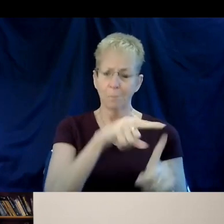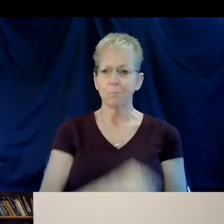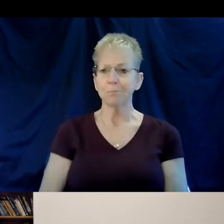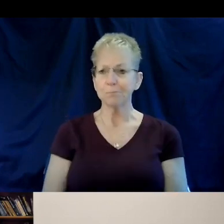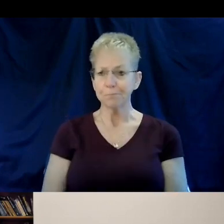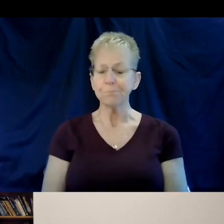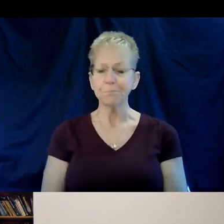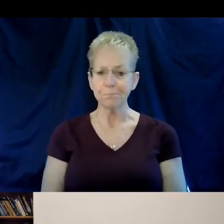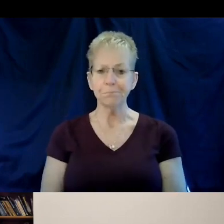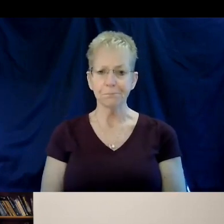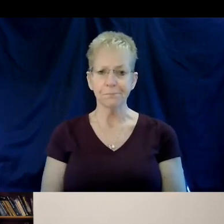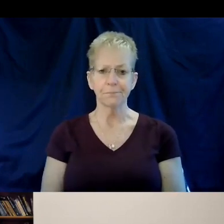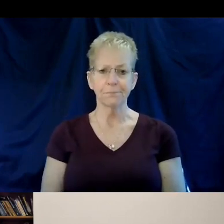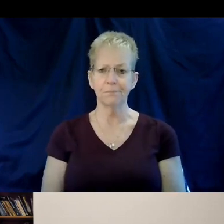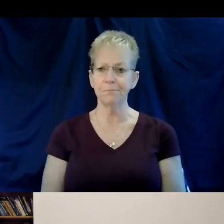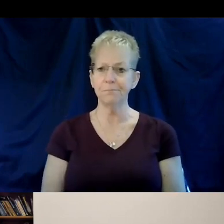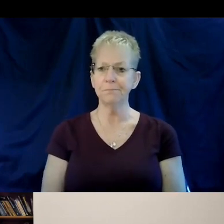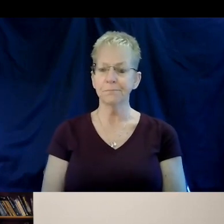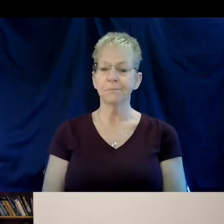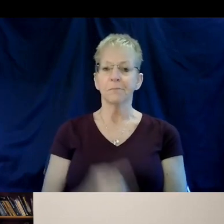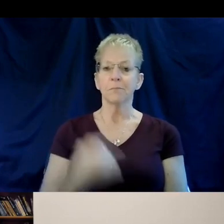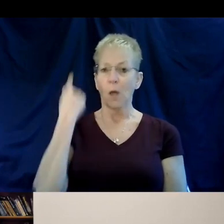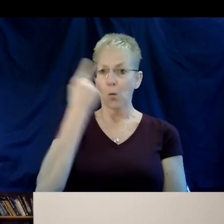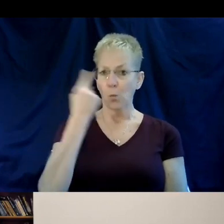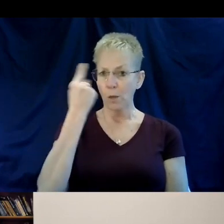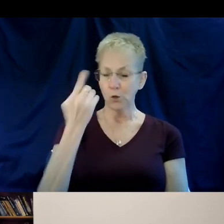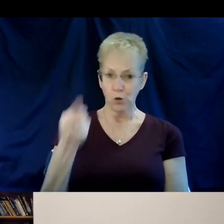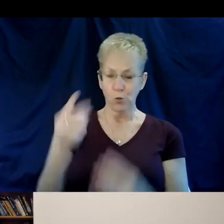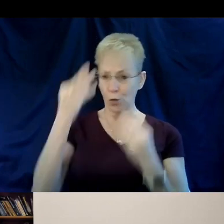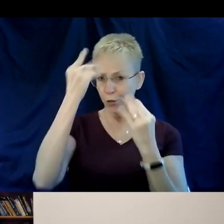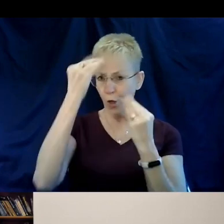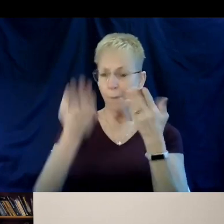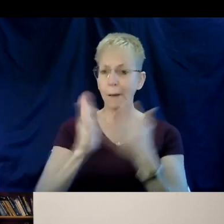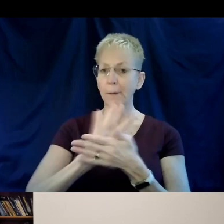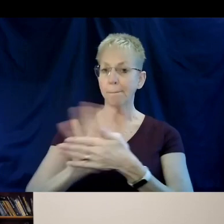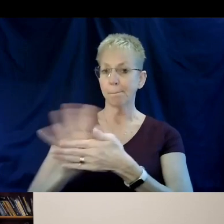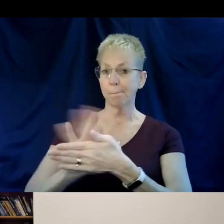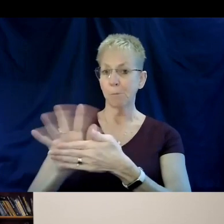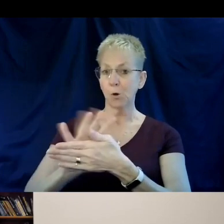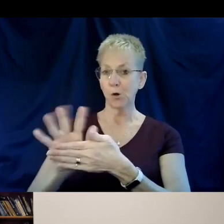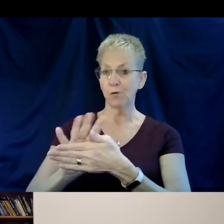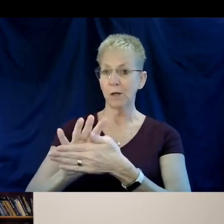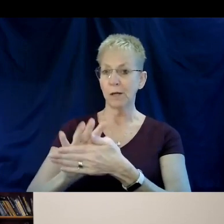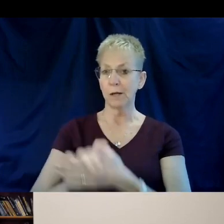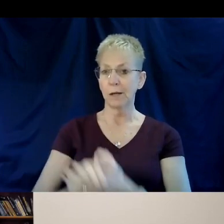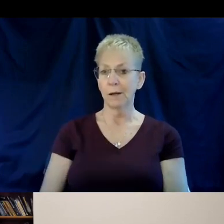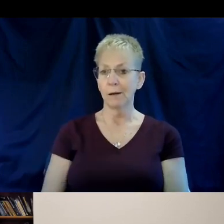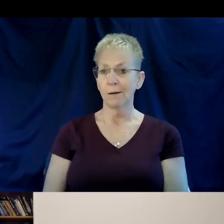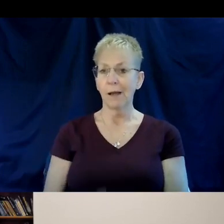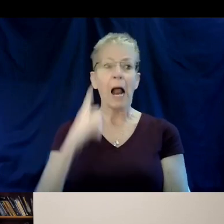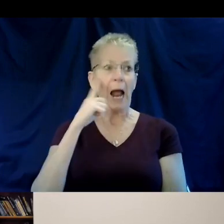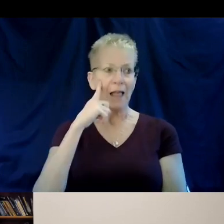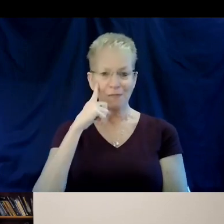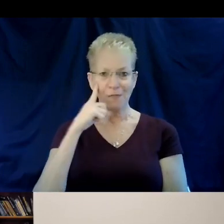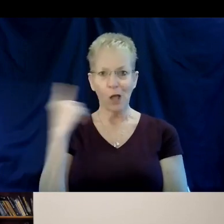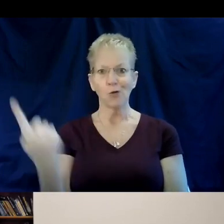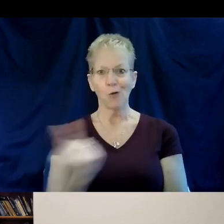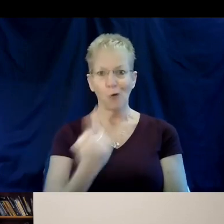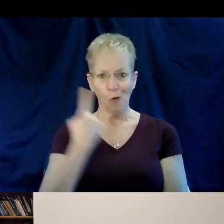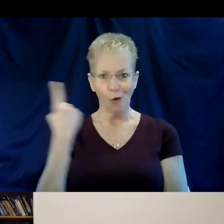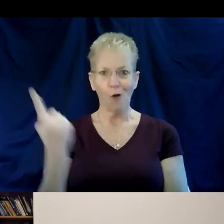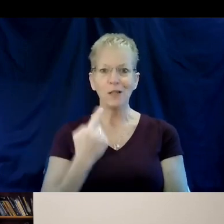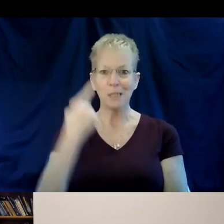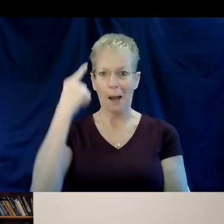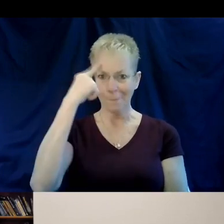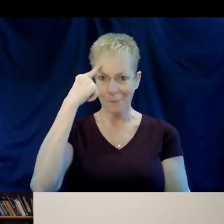yeah. Lois wonders if you've thought about having a movie made based on Oh, your. I think about that all the time.